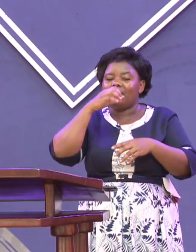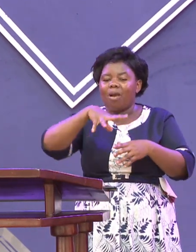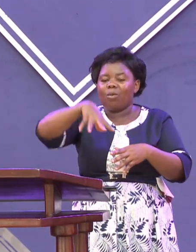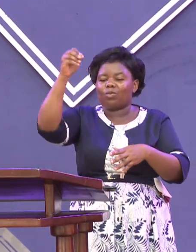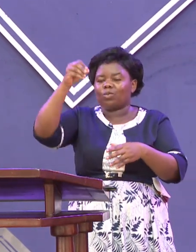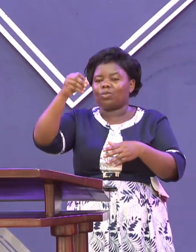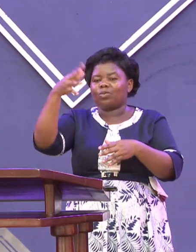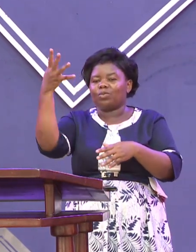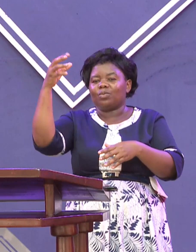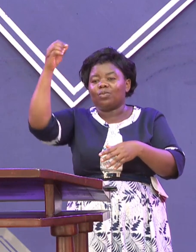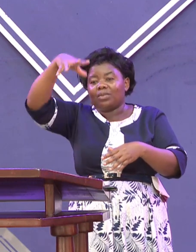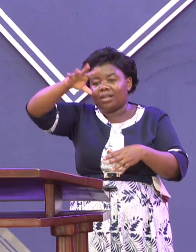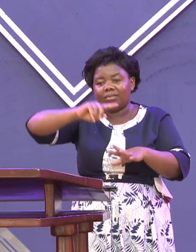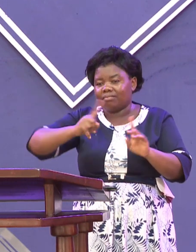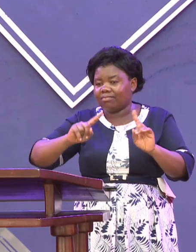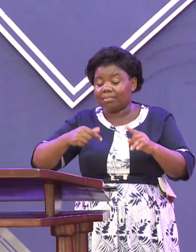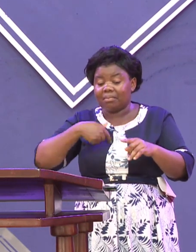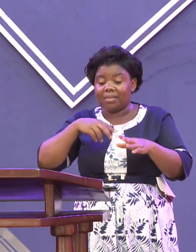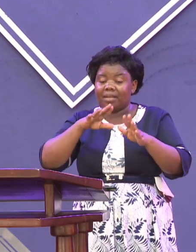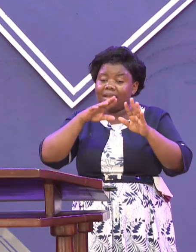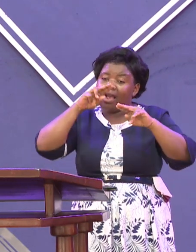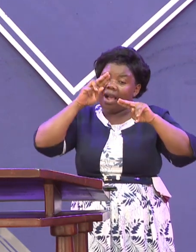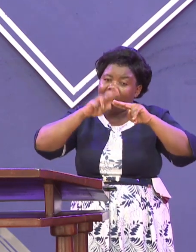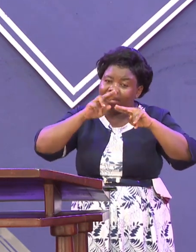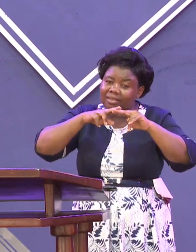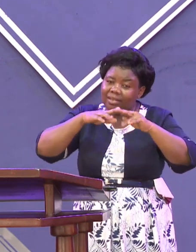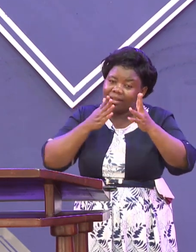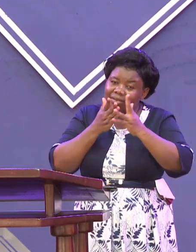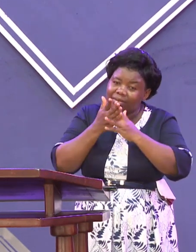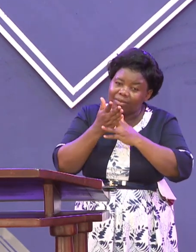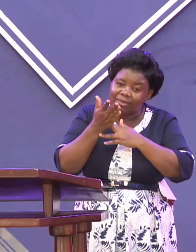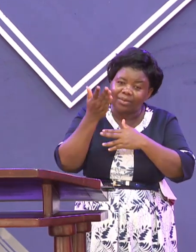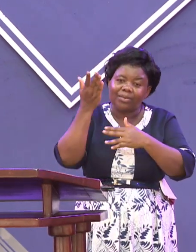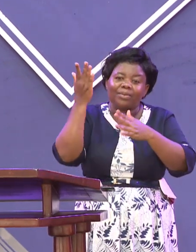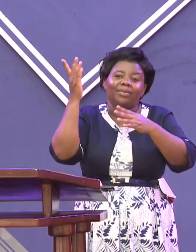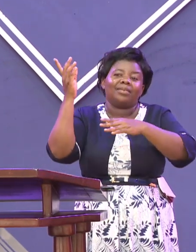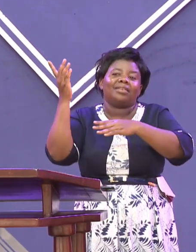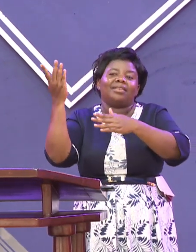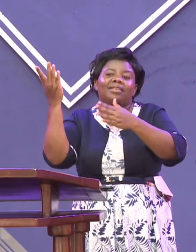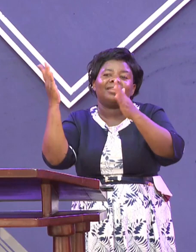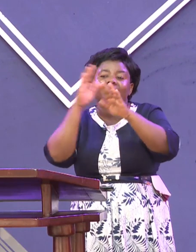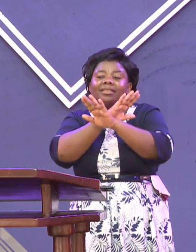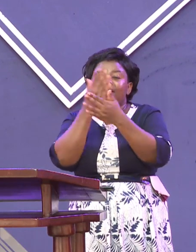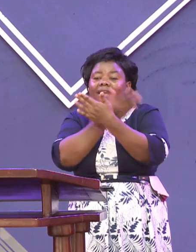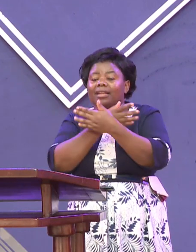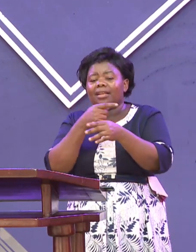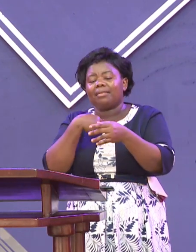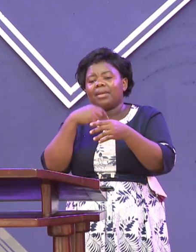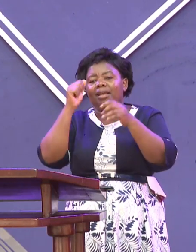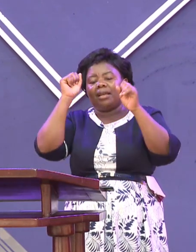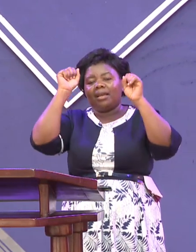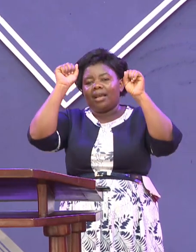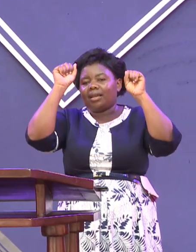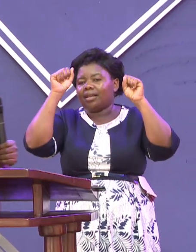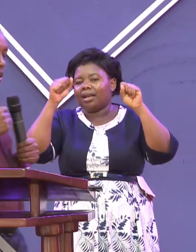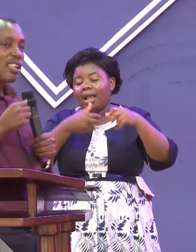didn't put off the lights. Nasula ntudde. Nali wa kusula ye naku biri. I spent the